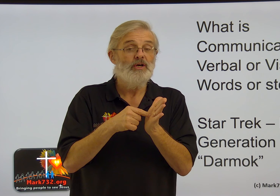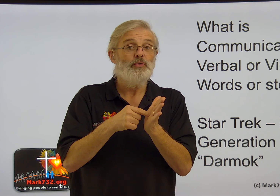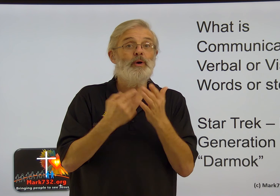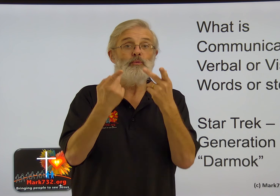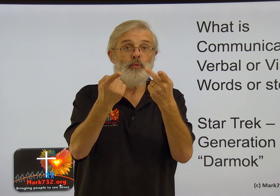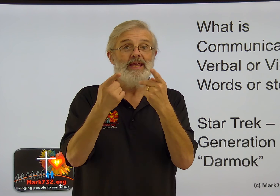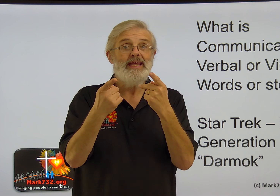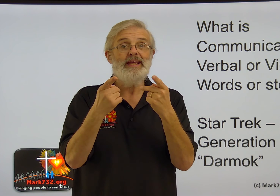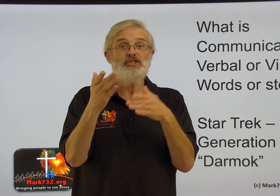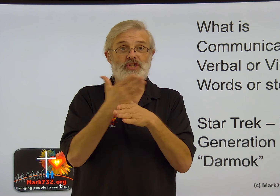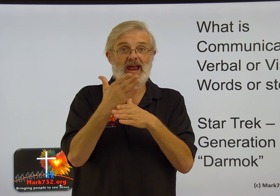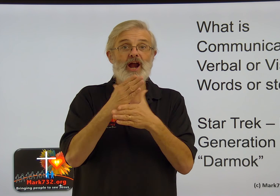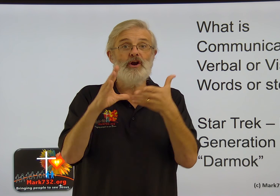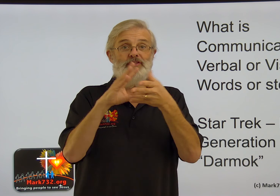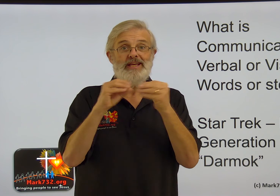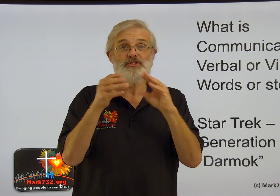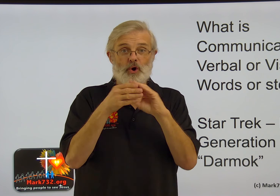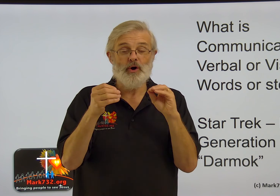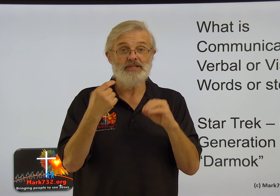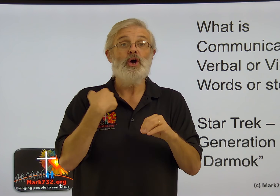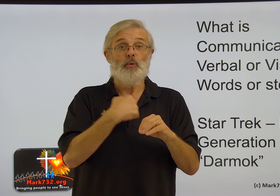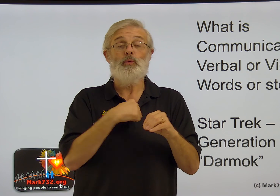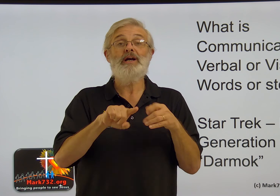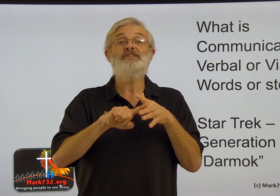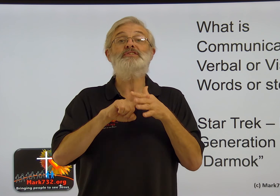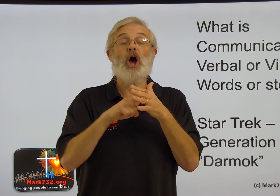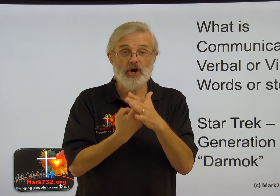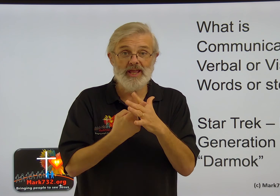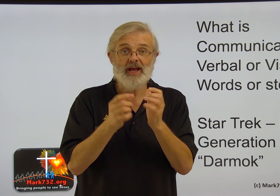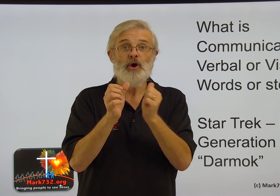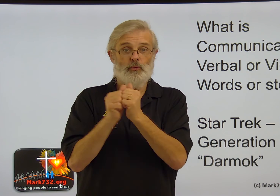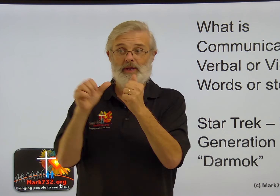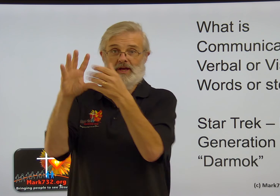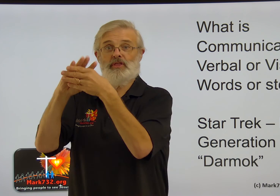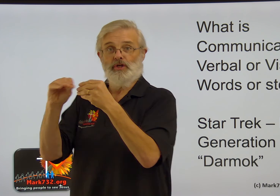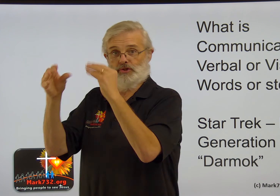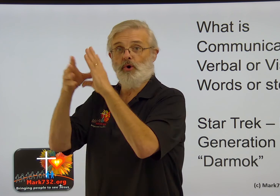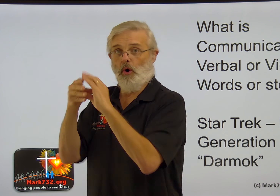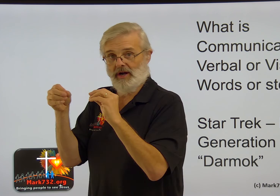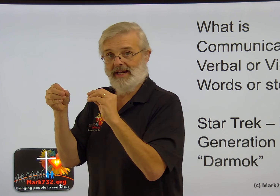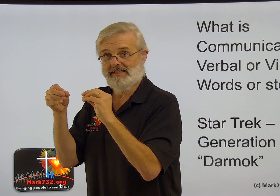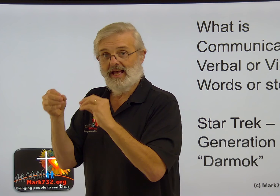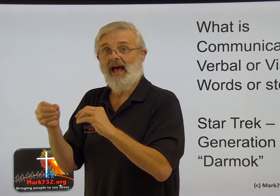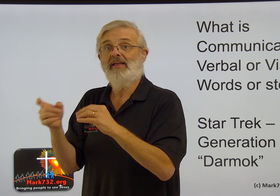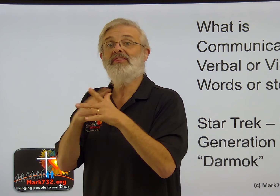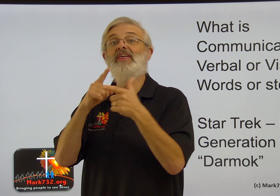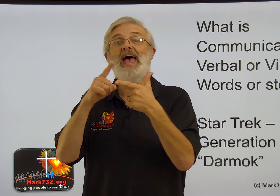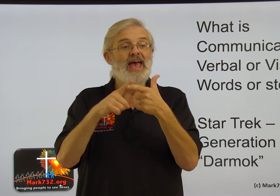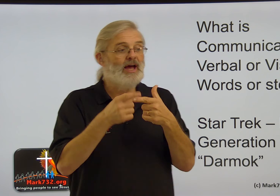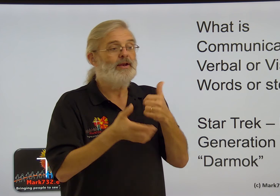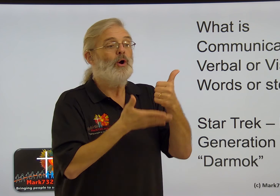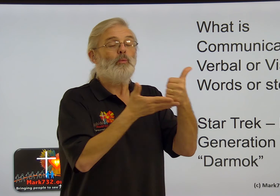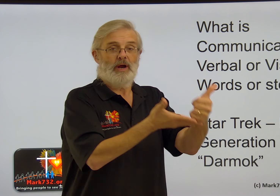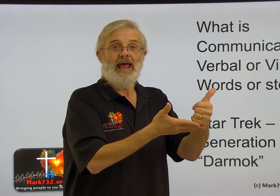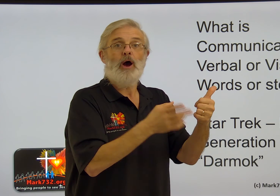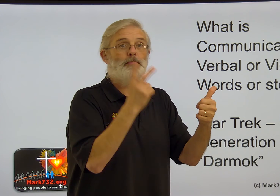When we share these stories, we're starting with stories, and then we're going to help you